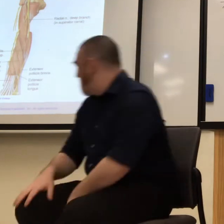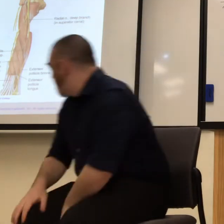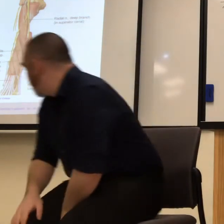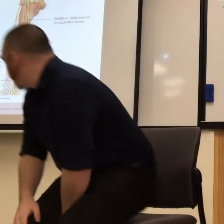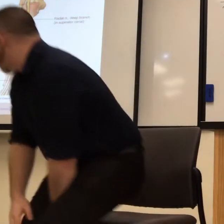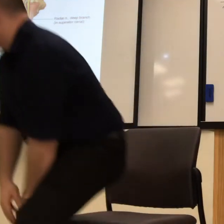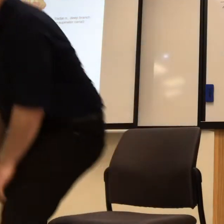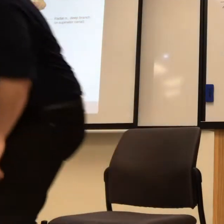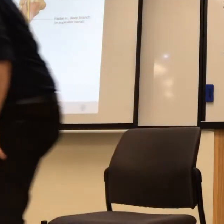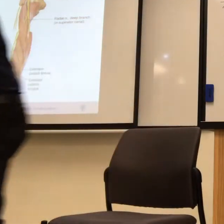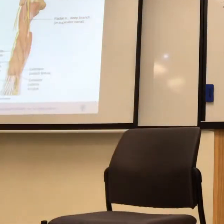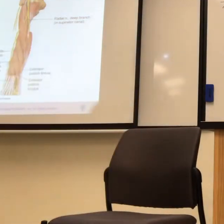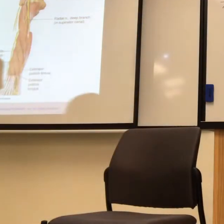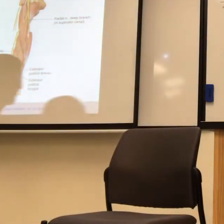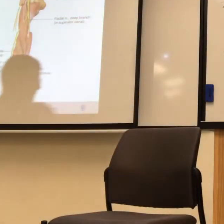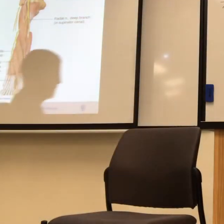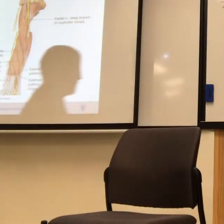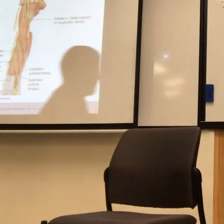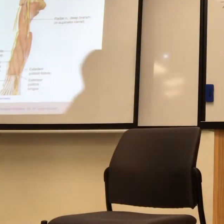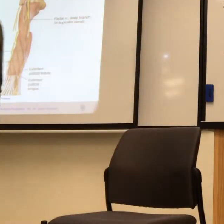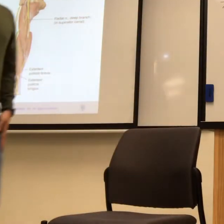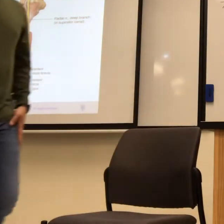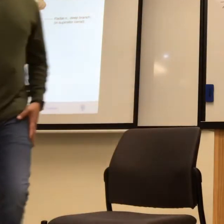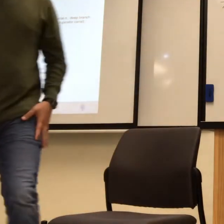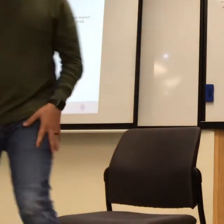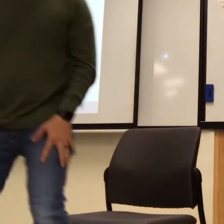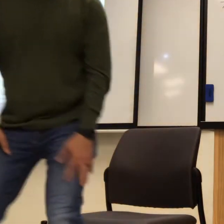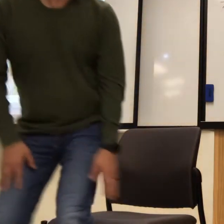Of wrist and digits.